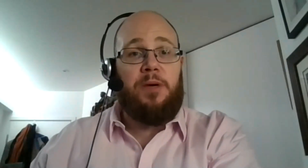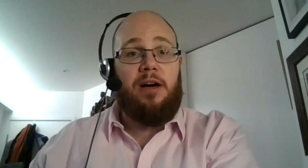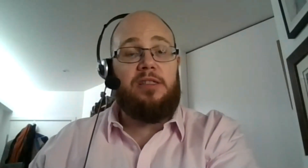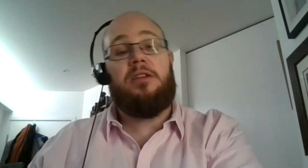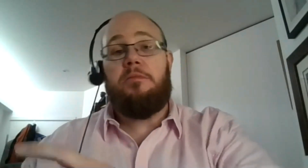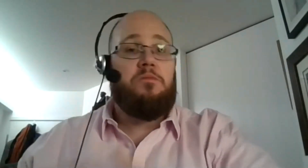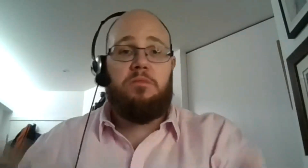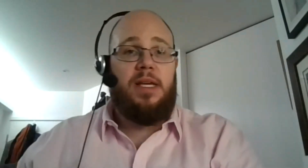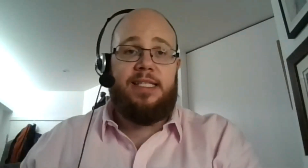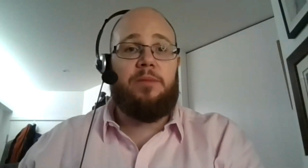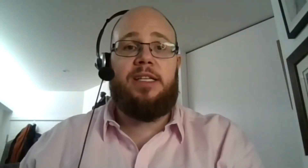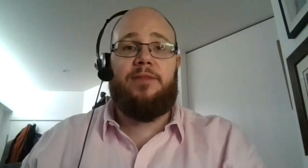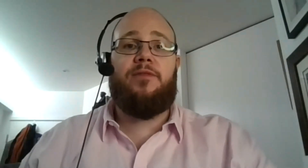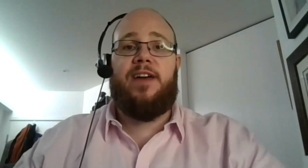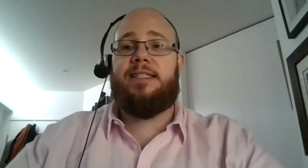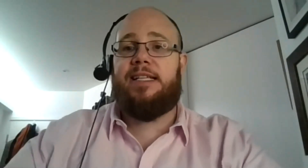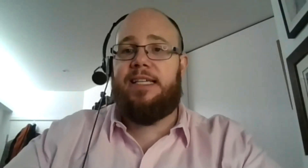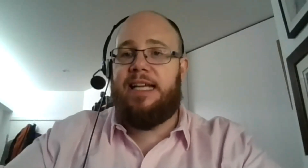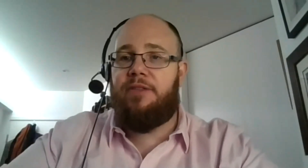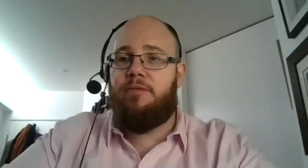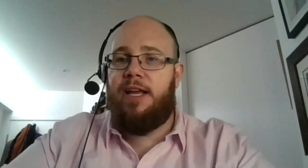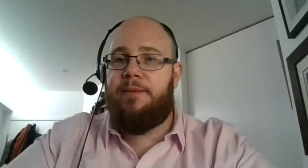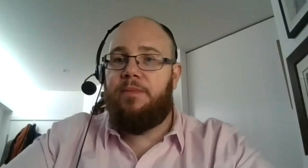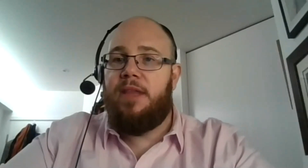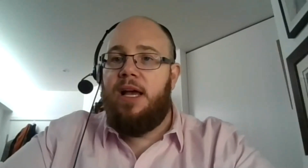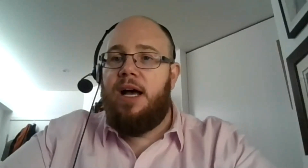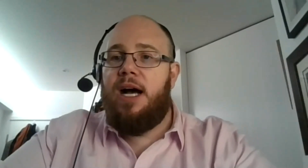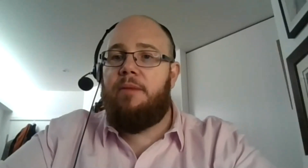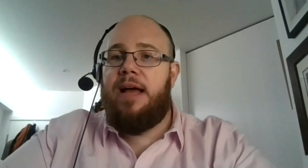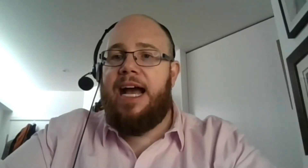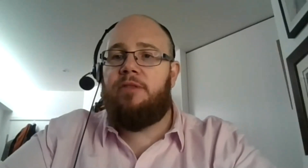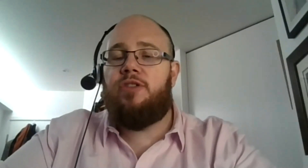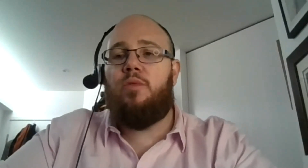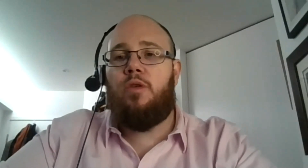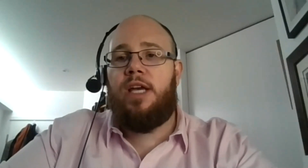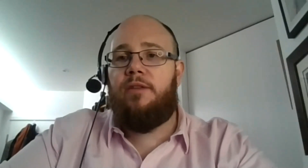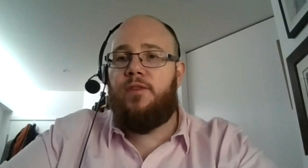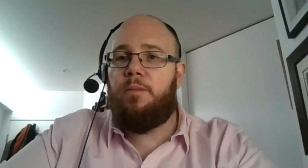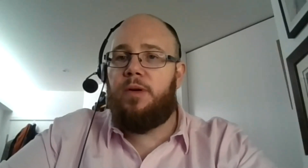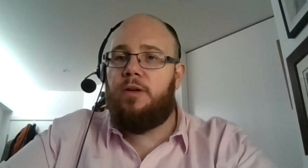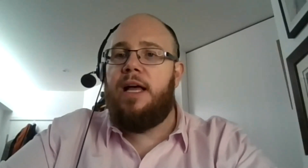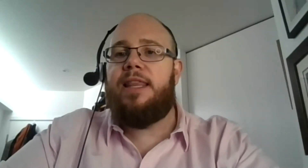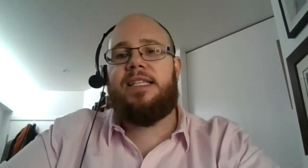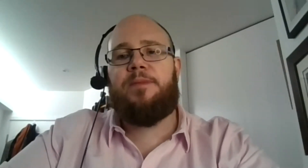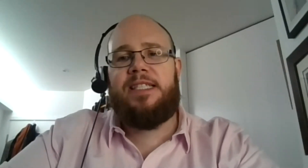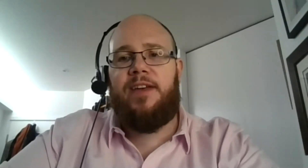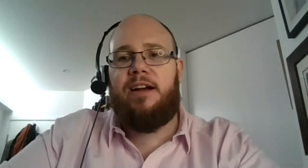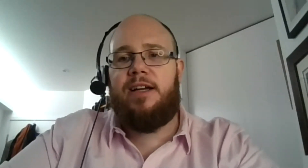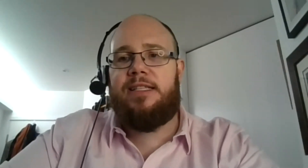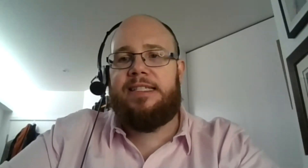apart. It's up to different faith settings how they run it. Outdoor walking, football, there's specific guidance, Tanya,